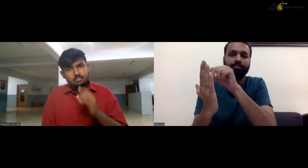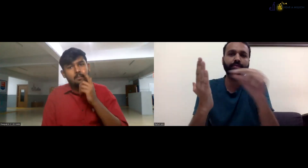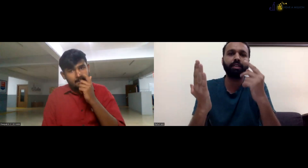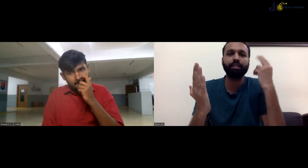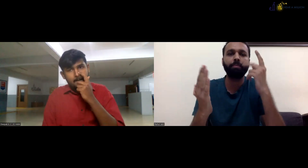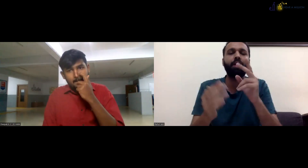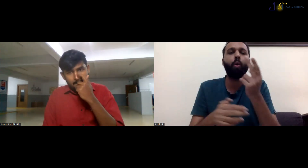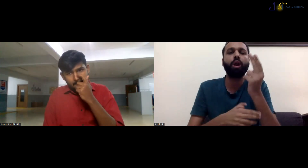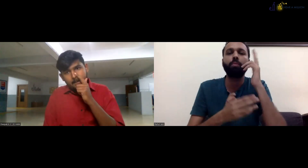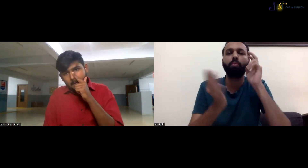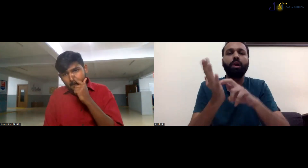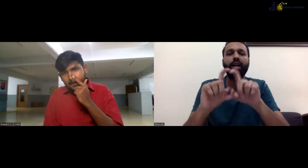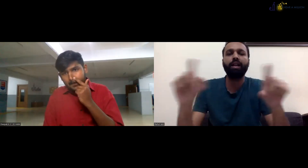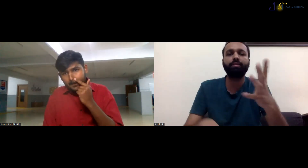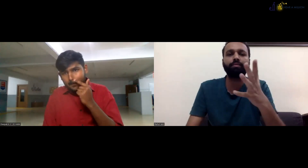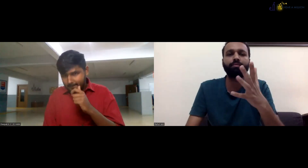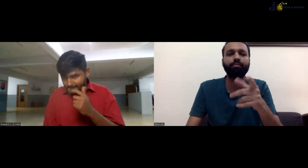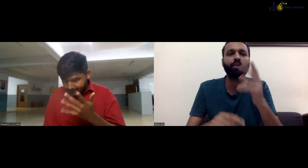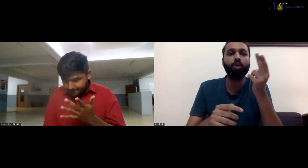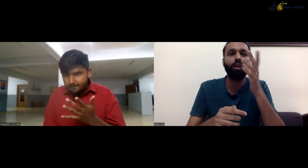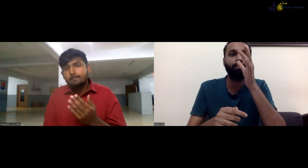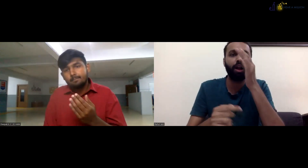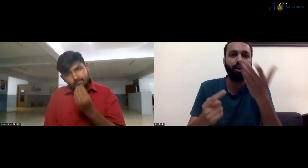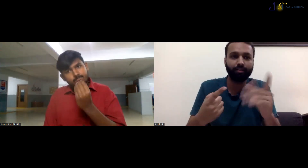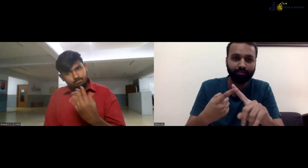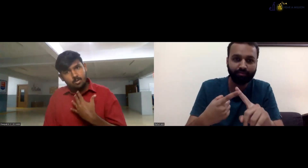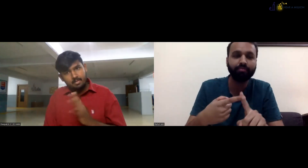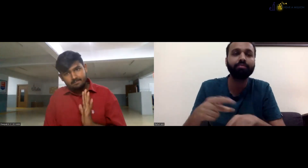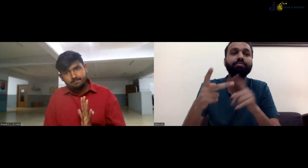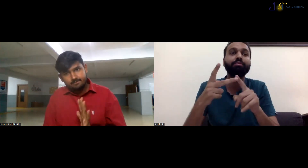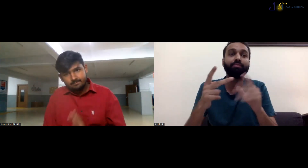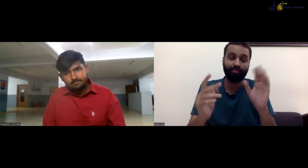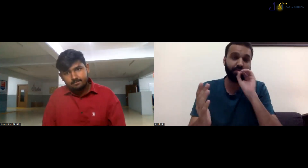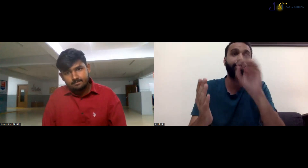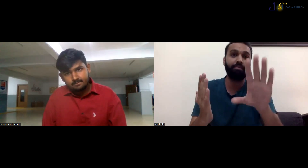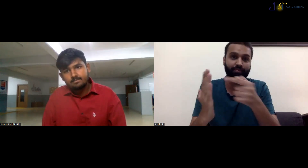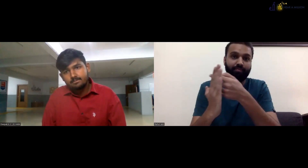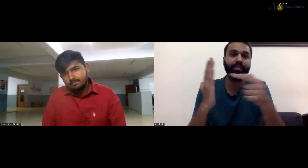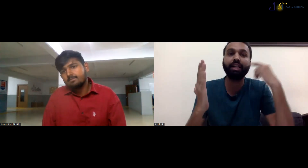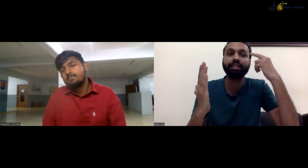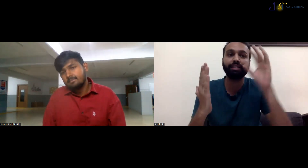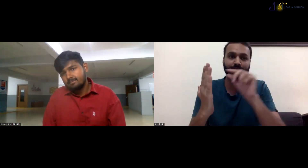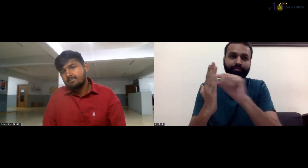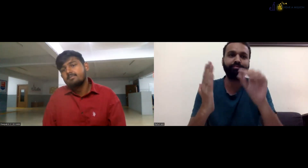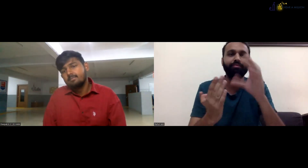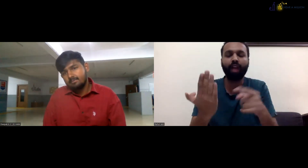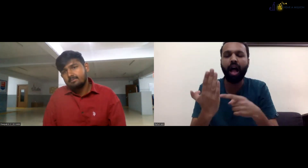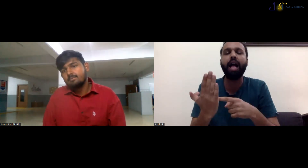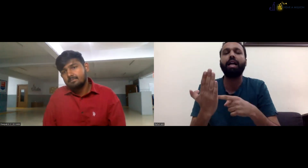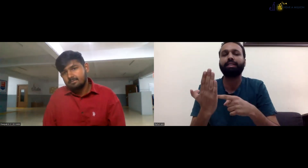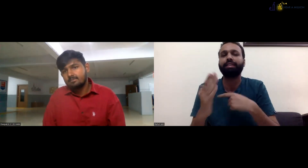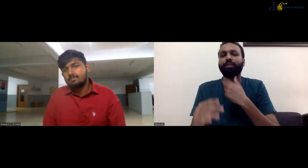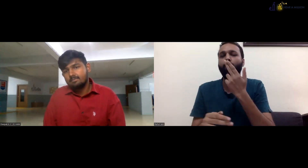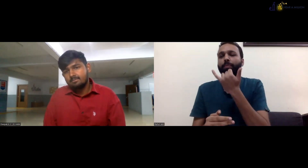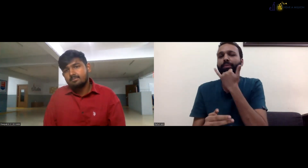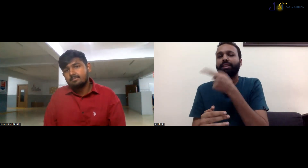they tell you? Yes, yes, they tell you the reason. For example, your hotel wasn't booked. Maybe you had a fake booking. Yeah, yeah, they tell you about the reasons